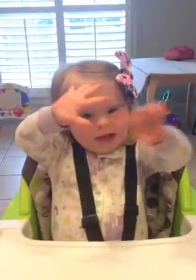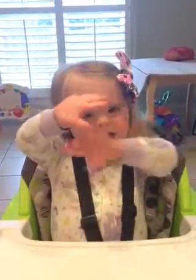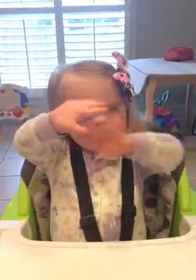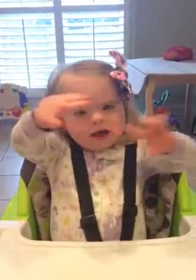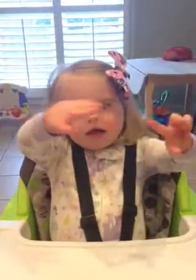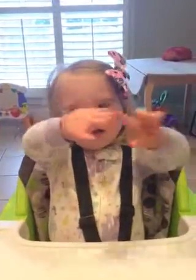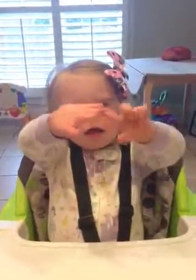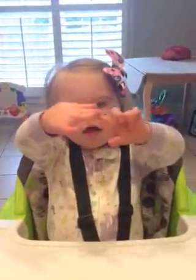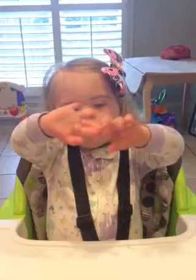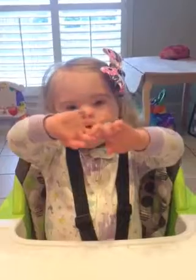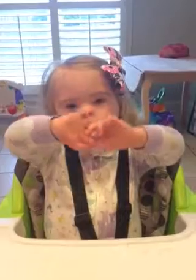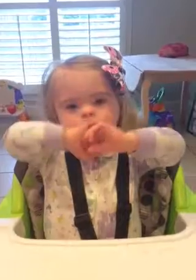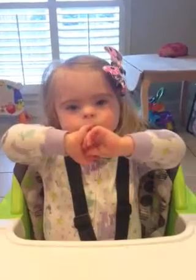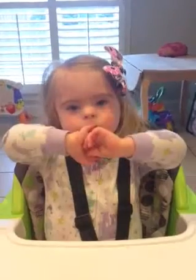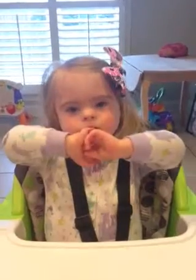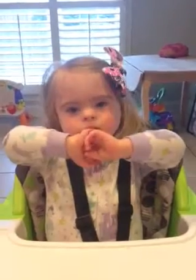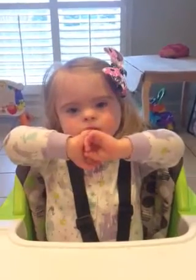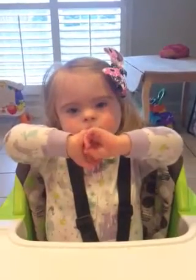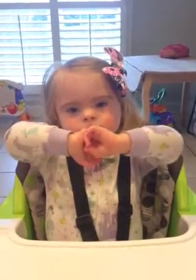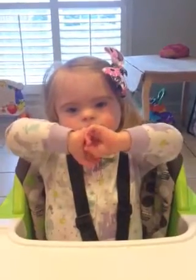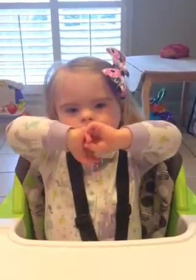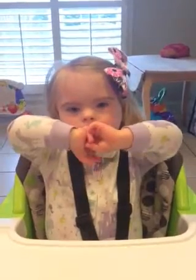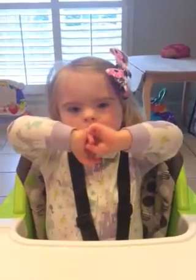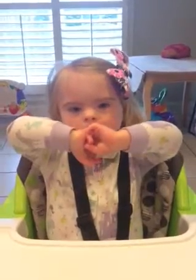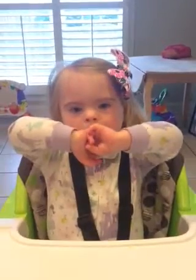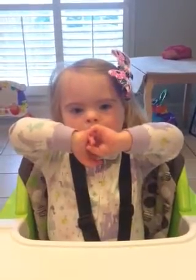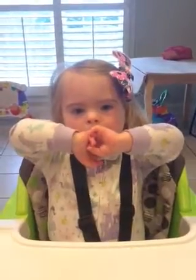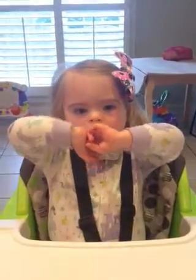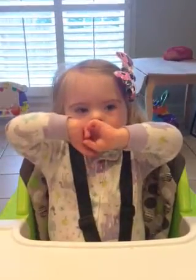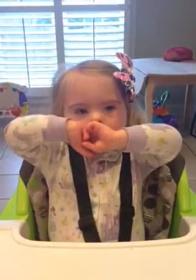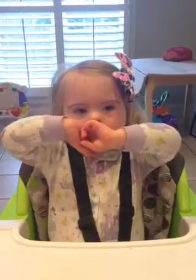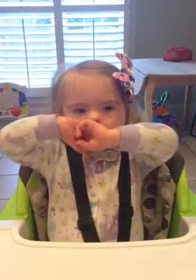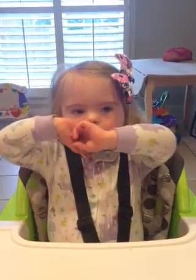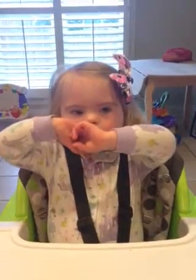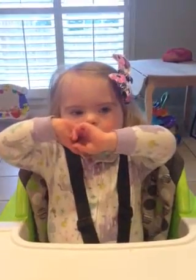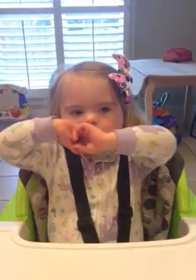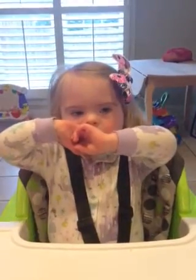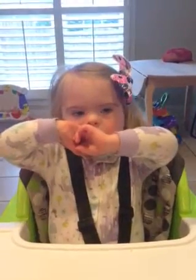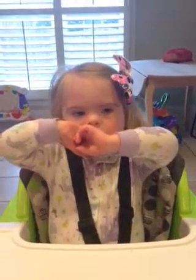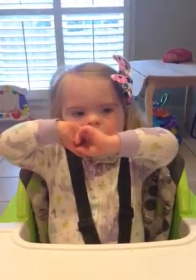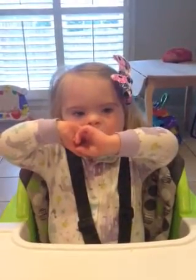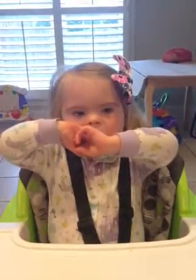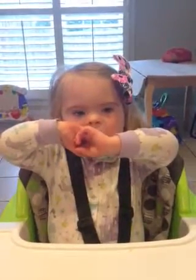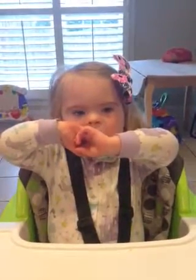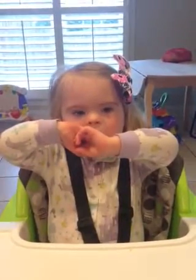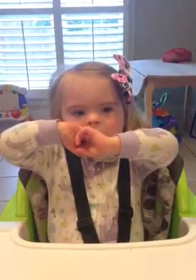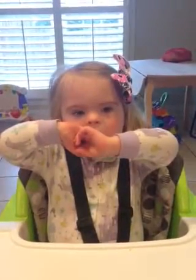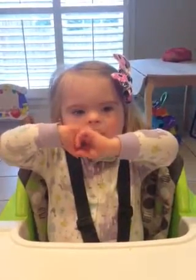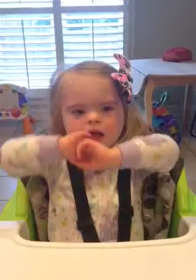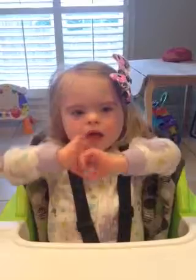Good. What about music? You love music. Can you say music?